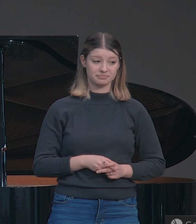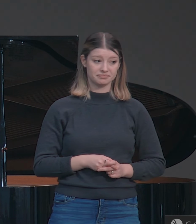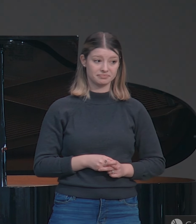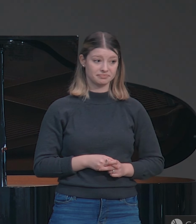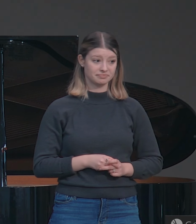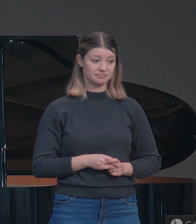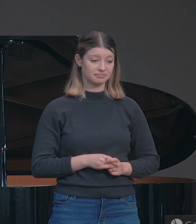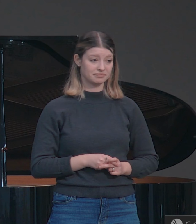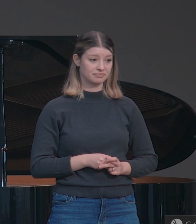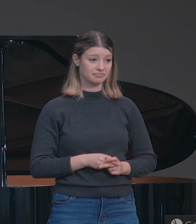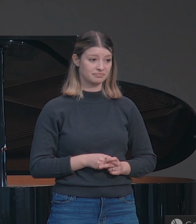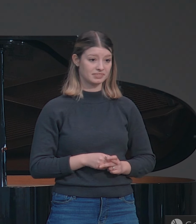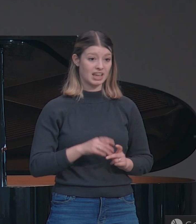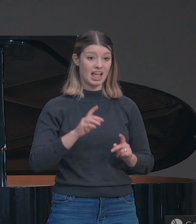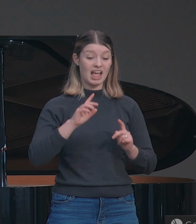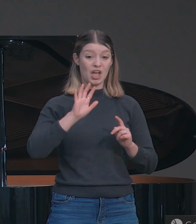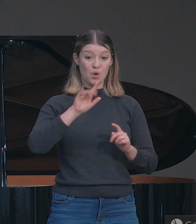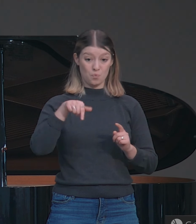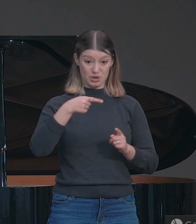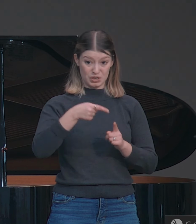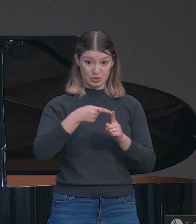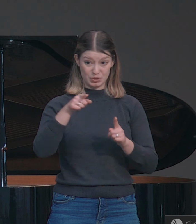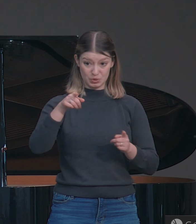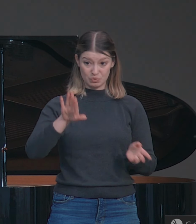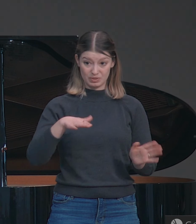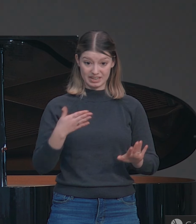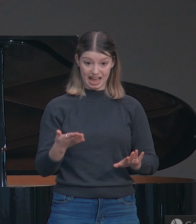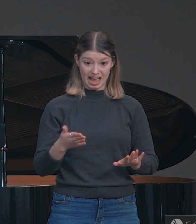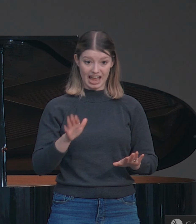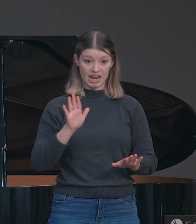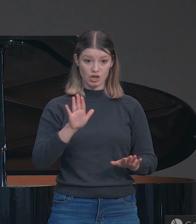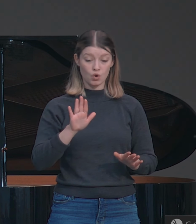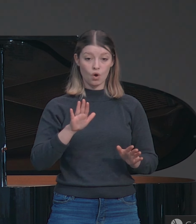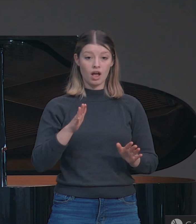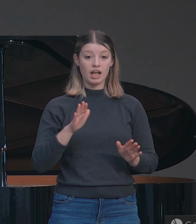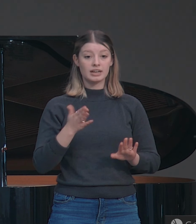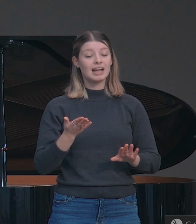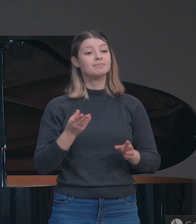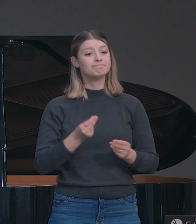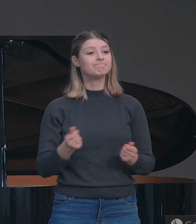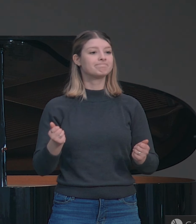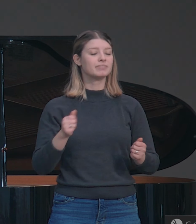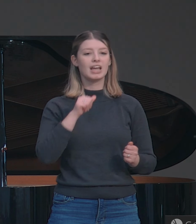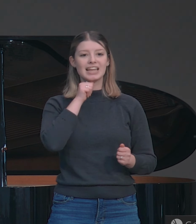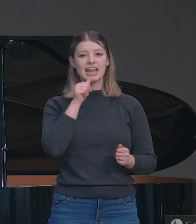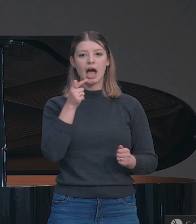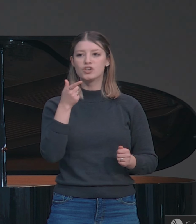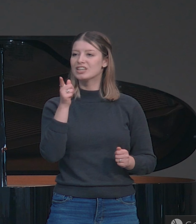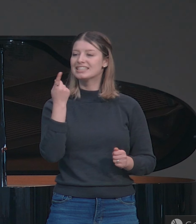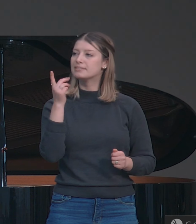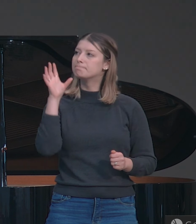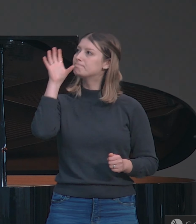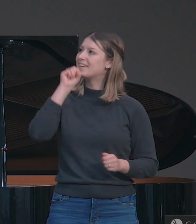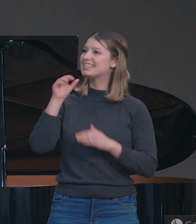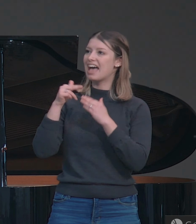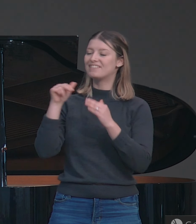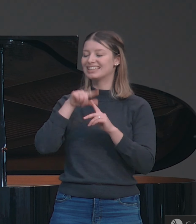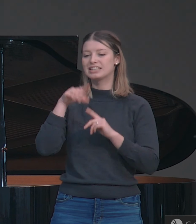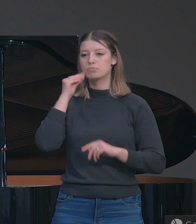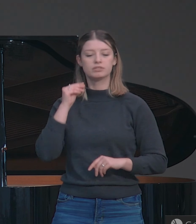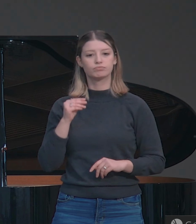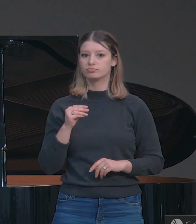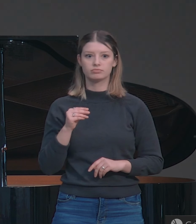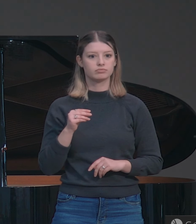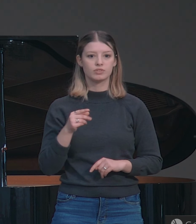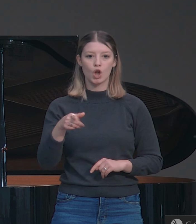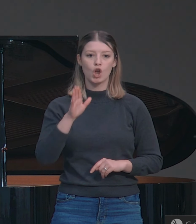But when you die, it will not just be snuffed out. You will not just miss out on heaven. No, you will pay for